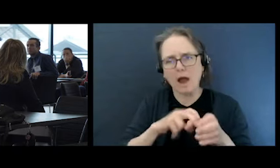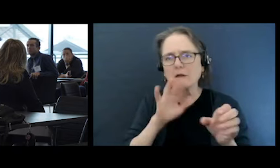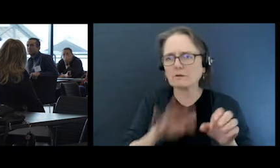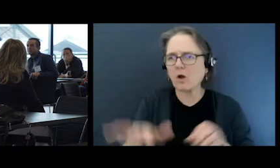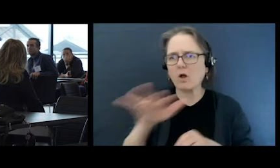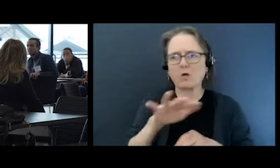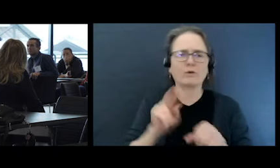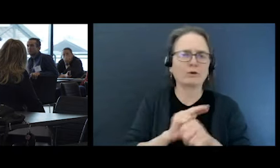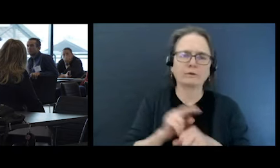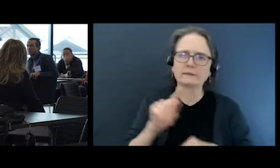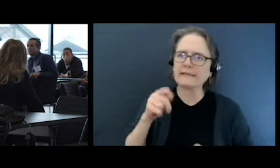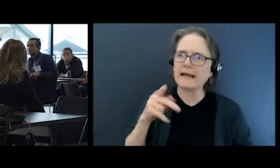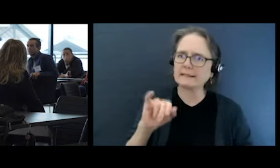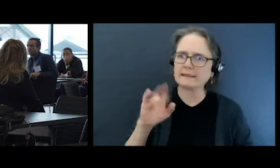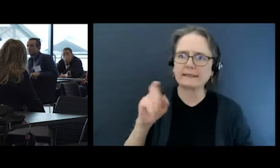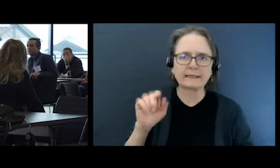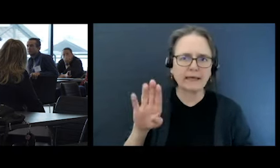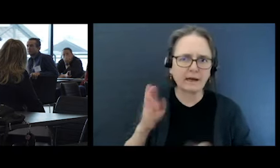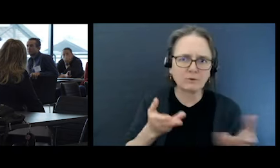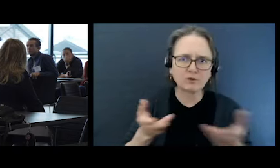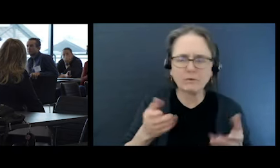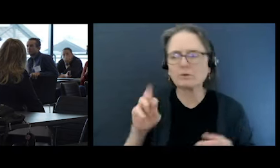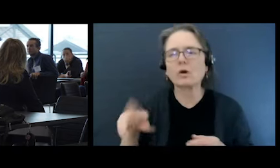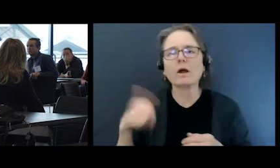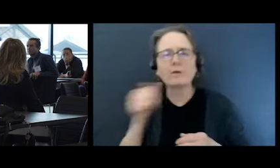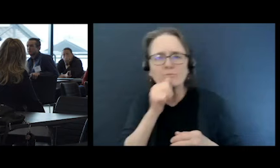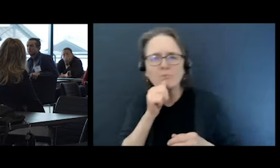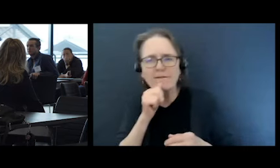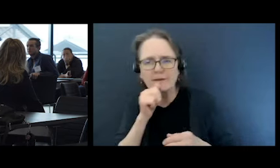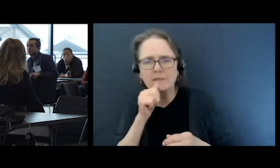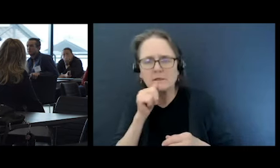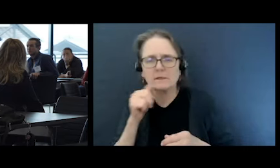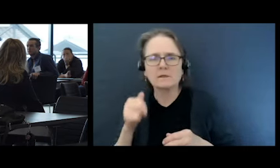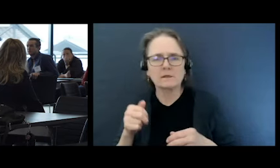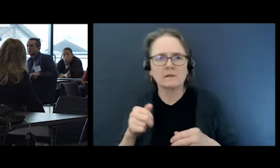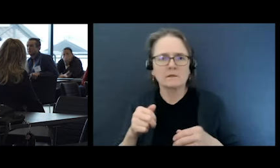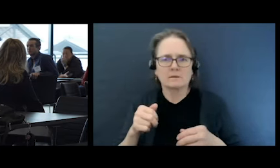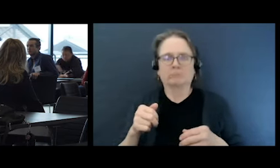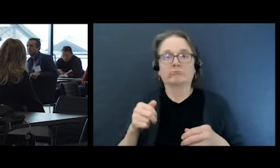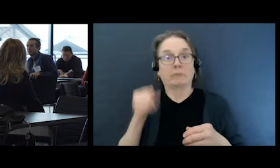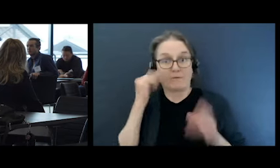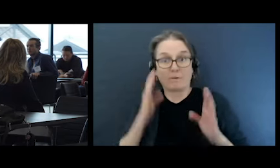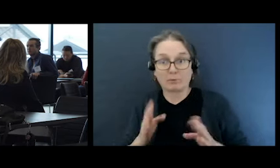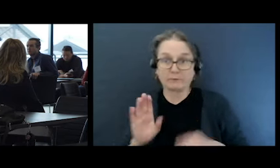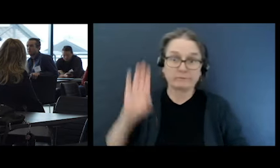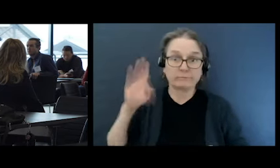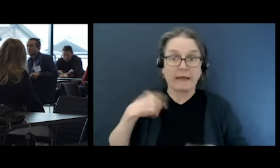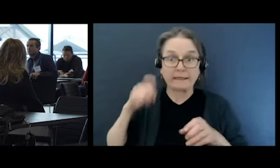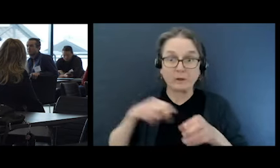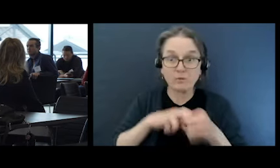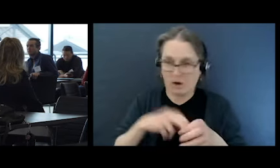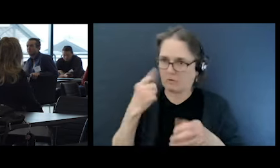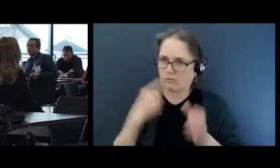software systems that could potentially address that problem. So I'm here with a